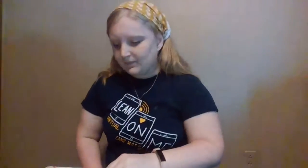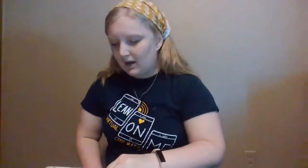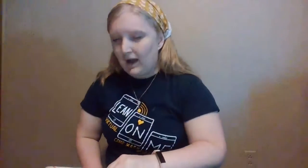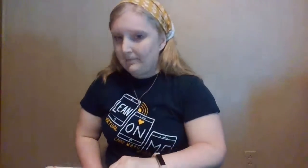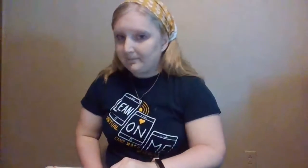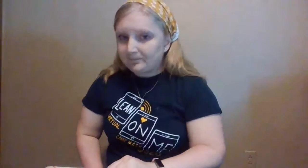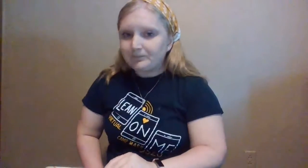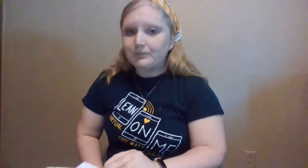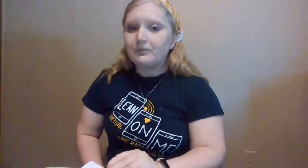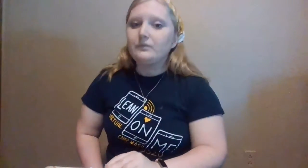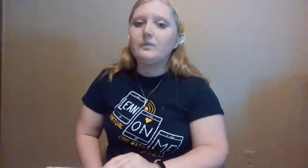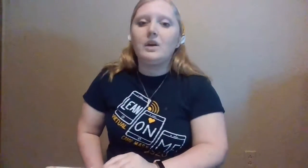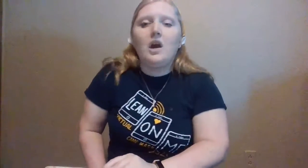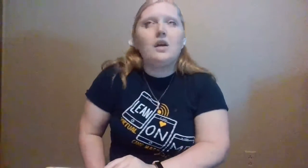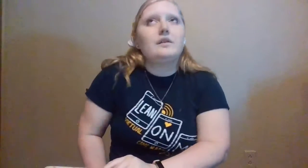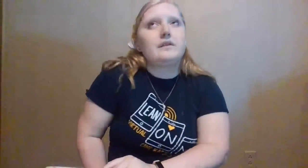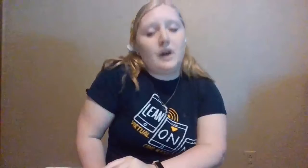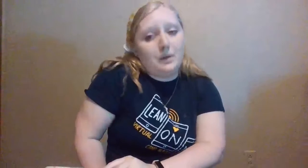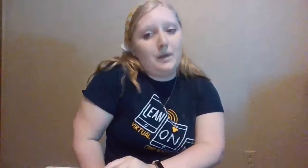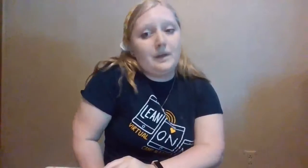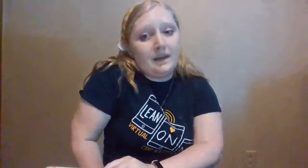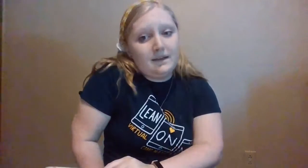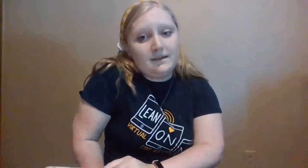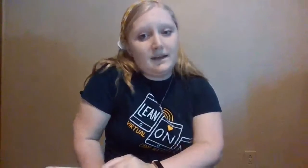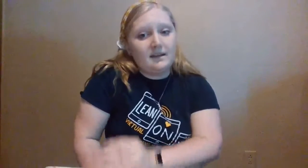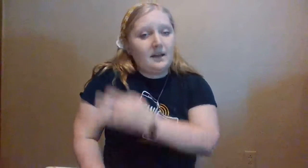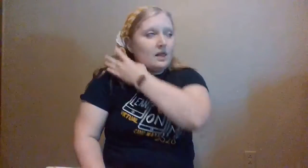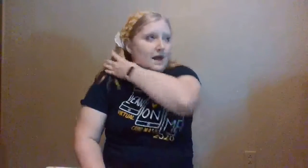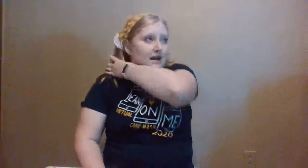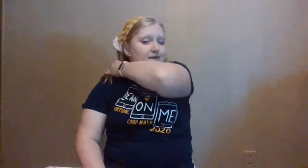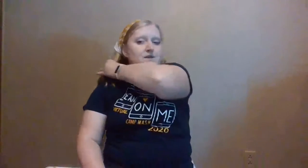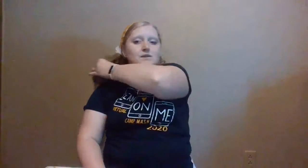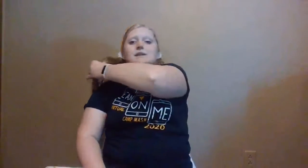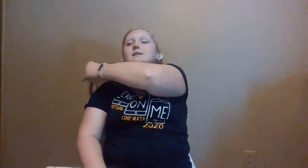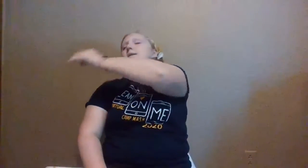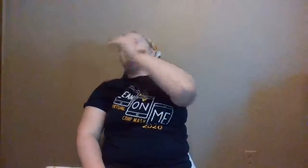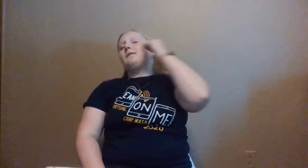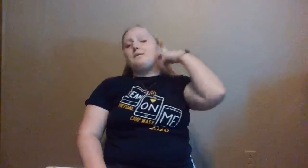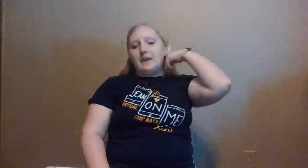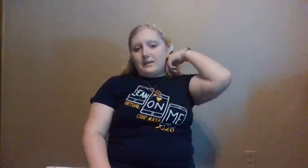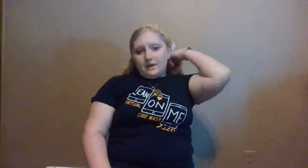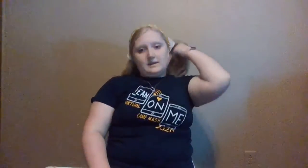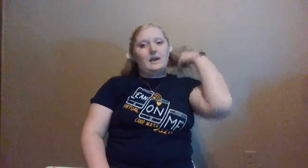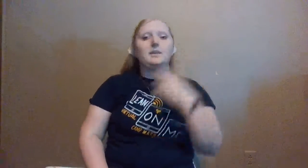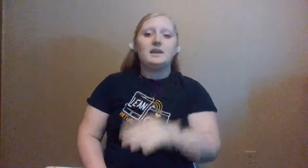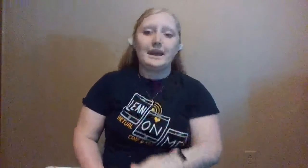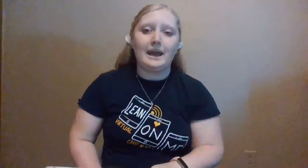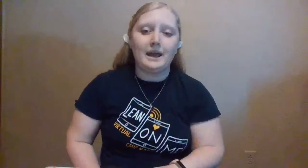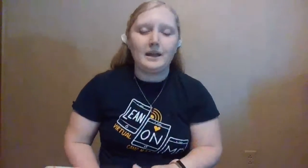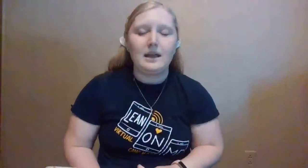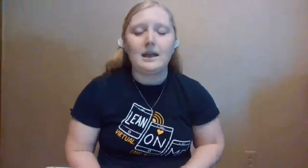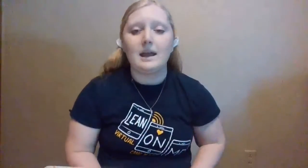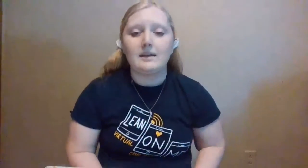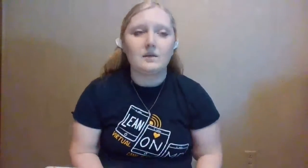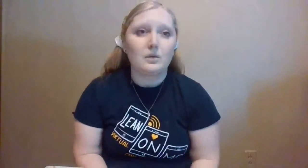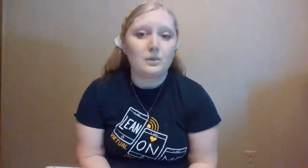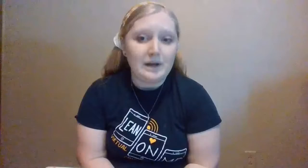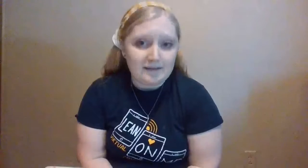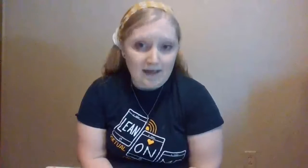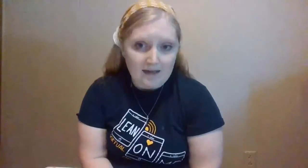All right. So, this is a lot of students' favorite time of the day. It is